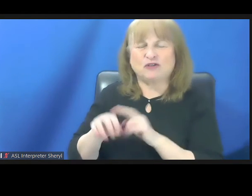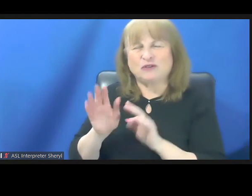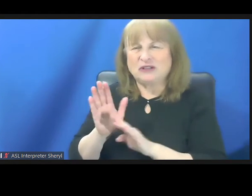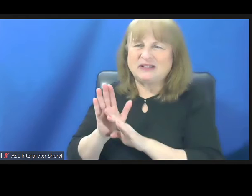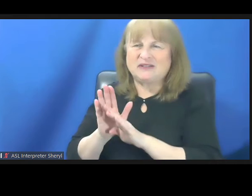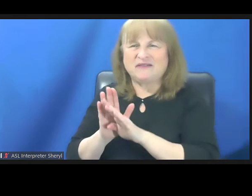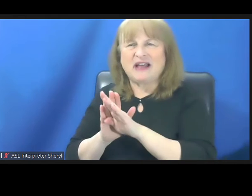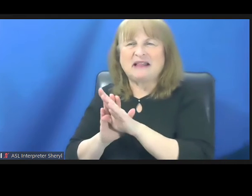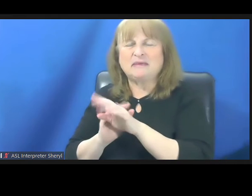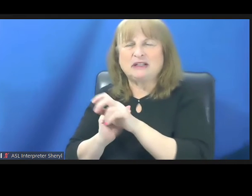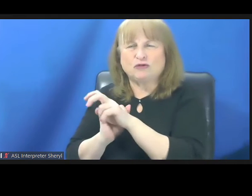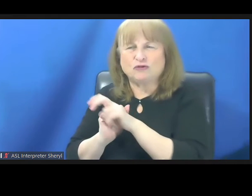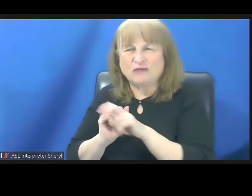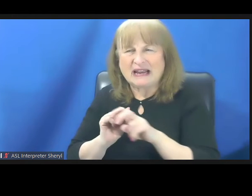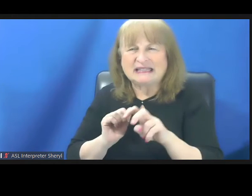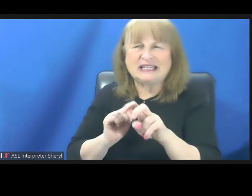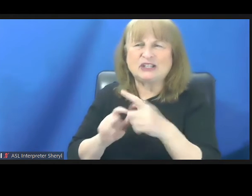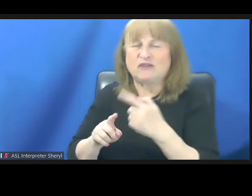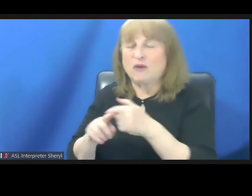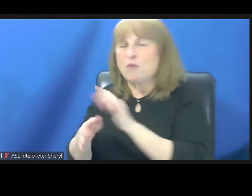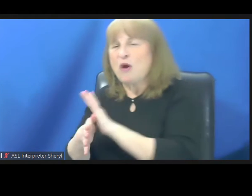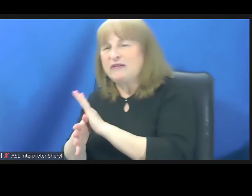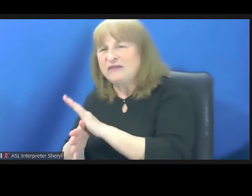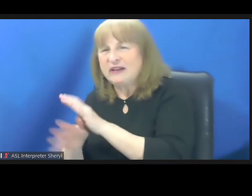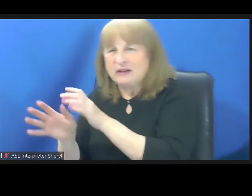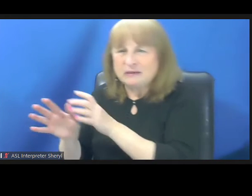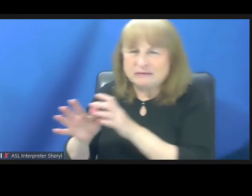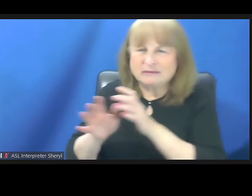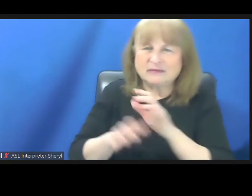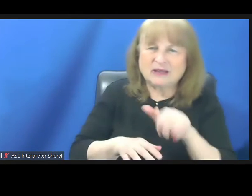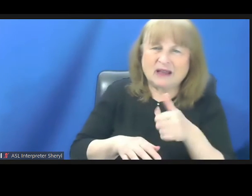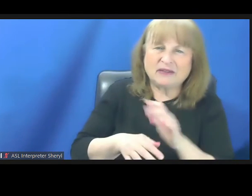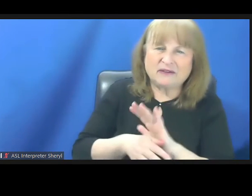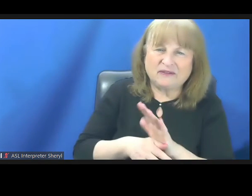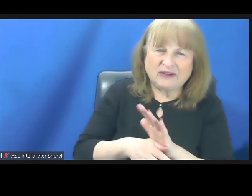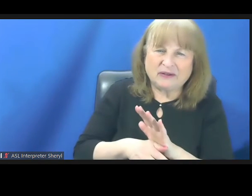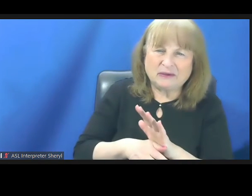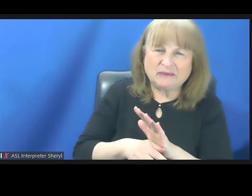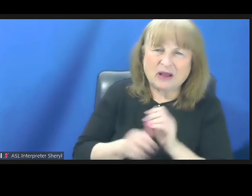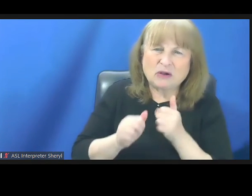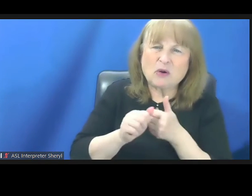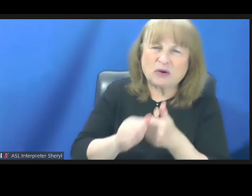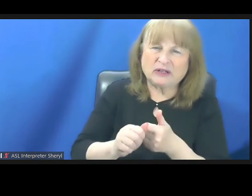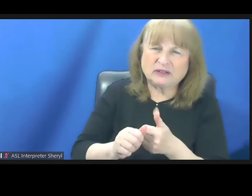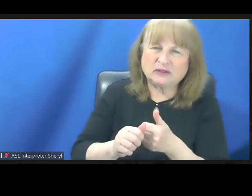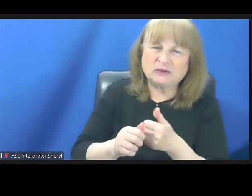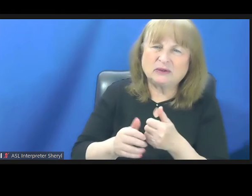and transition from one film to the other according to